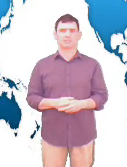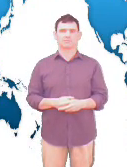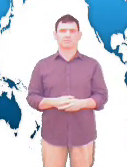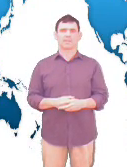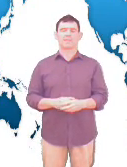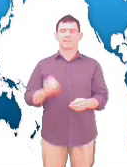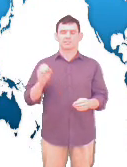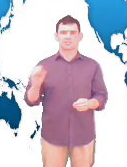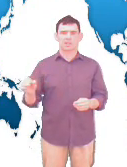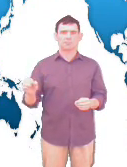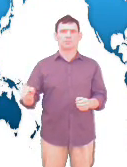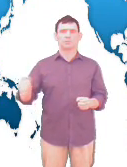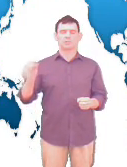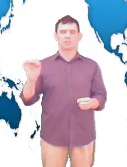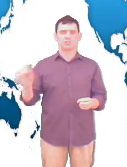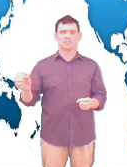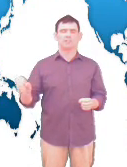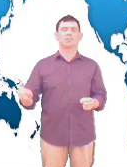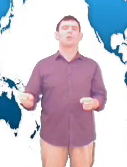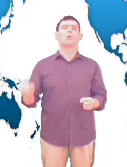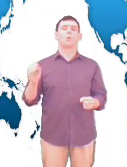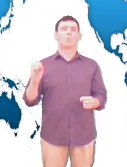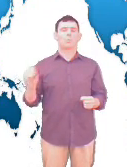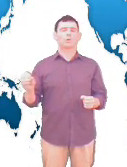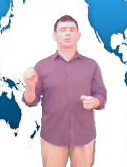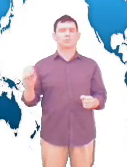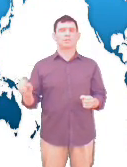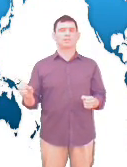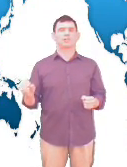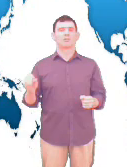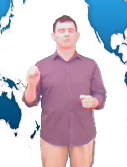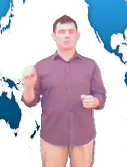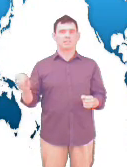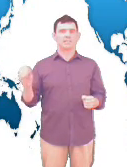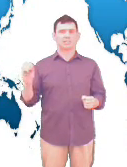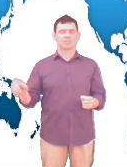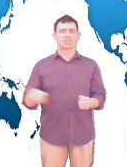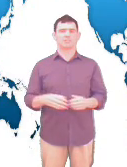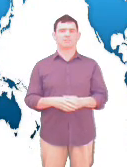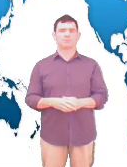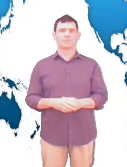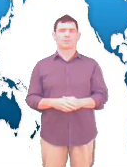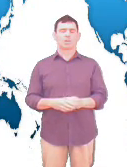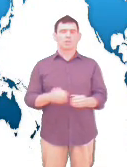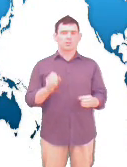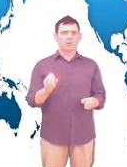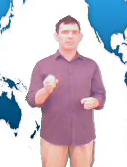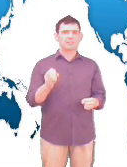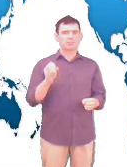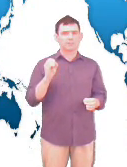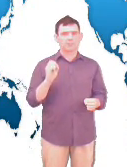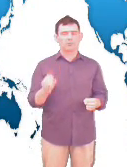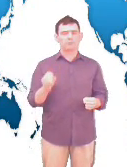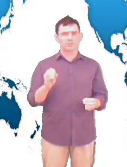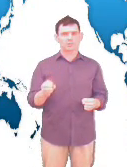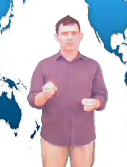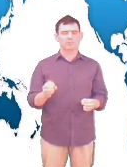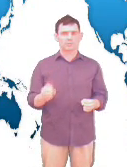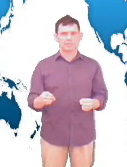yourself that stops you achieving what you can really achieve, knowing that you have the full resources within